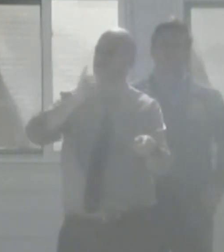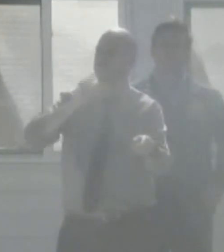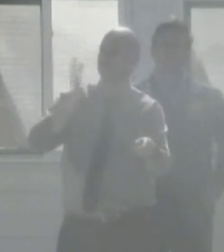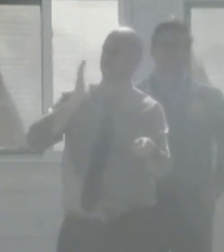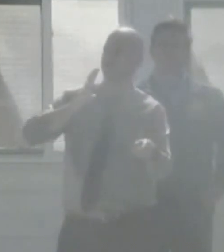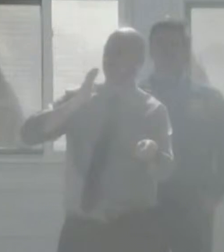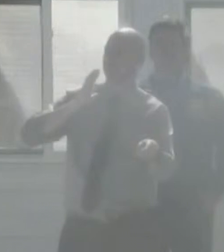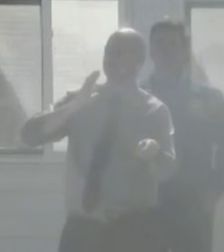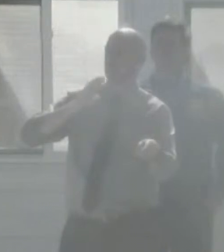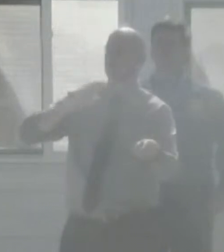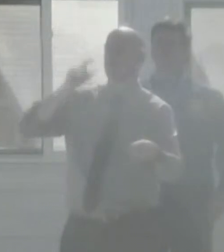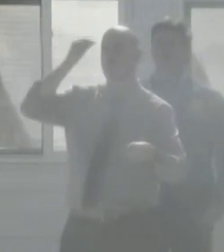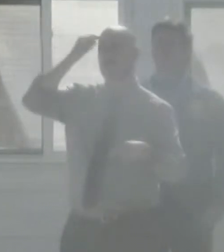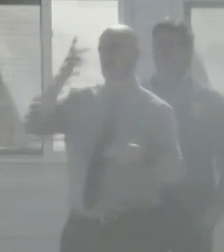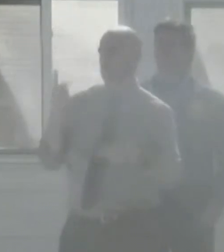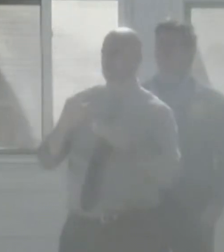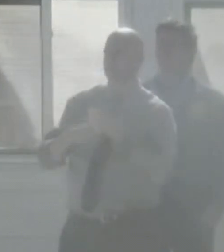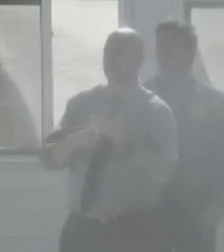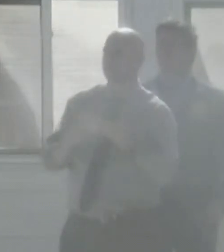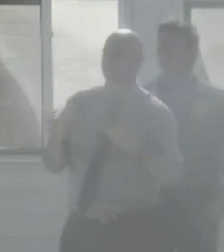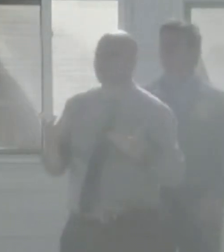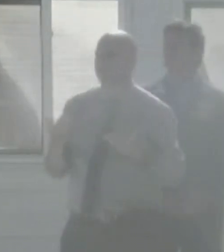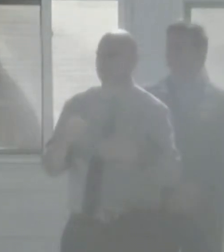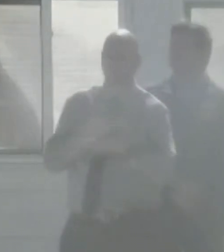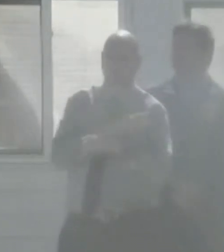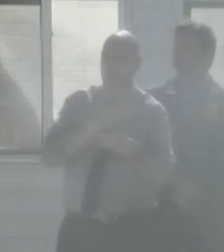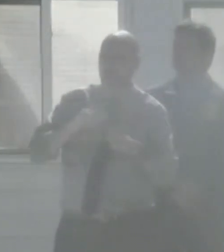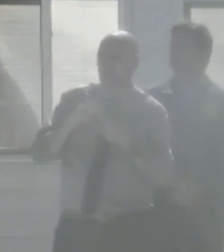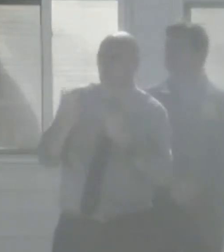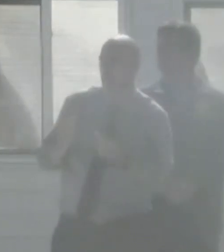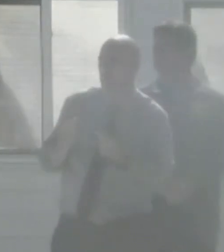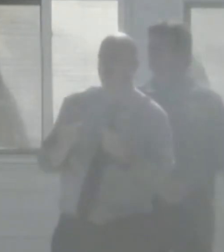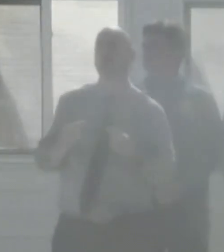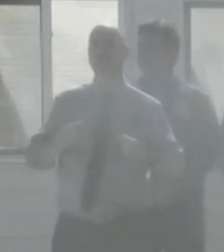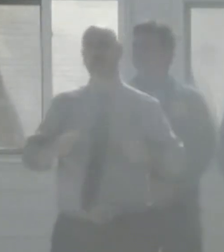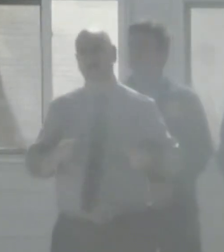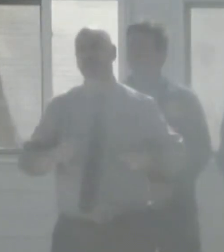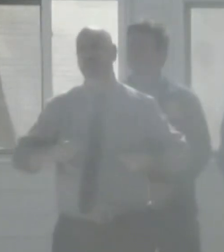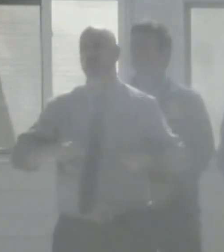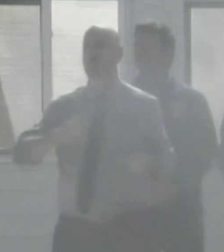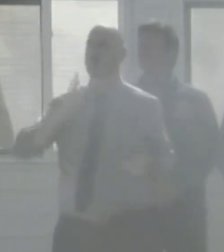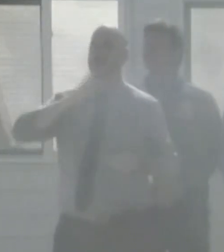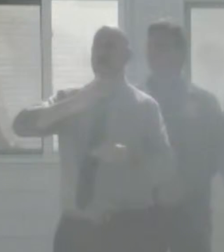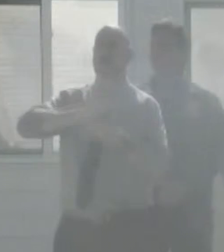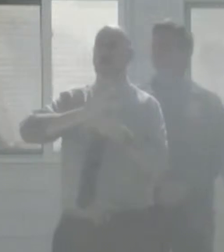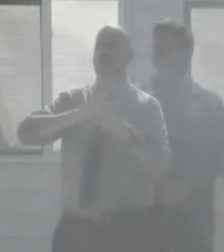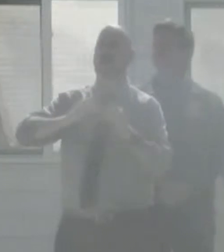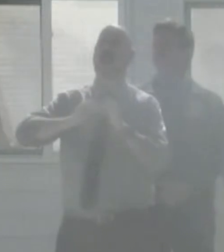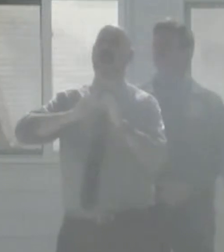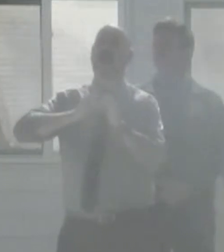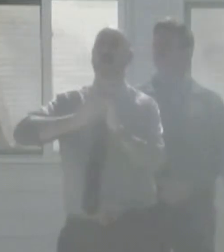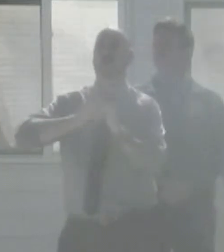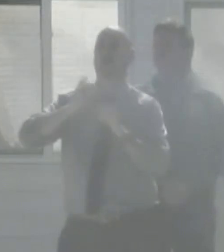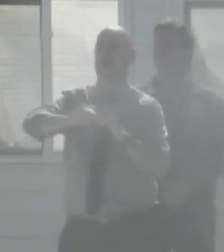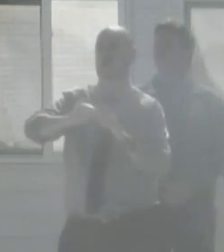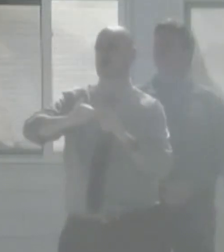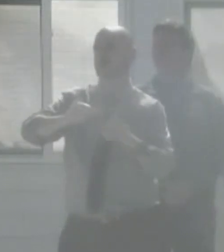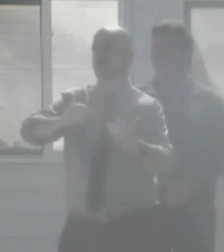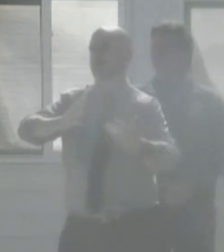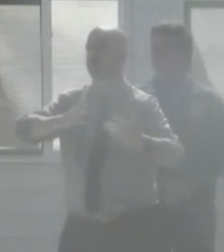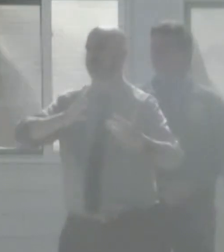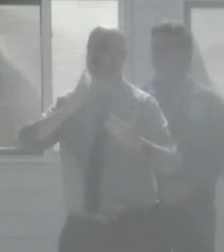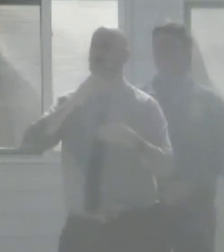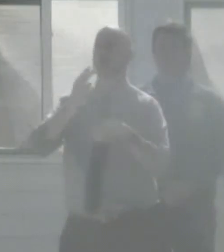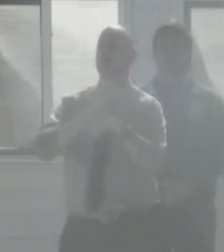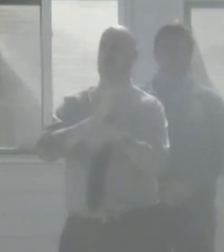to be flexible in how we execute our authorities for those emergency debris removal measures that had to take place prior to the storm